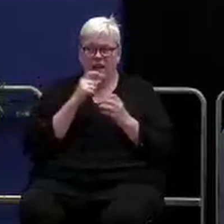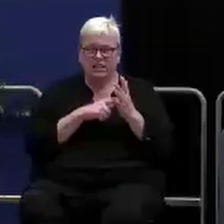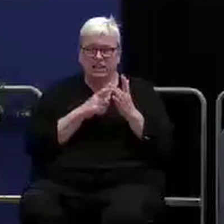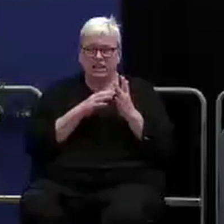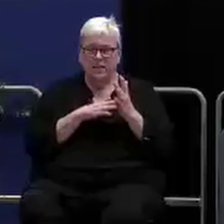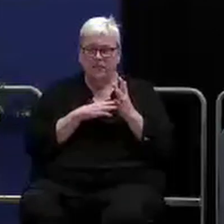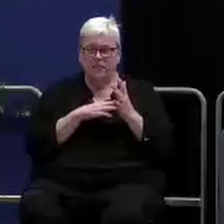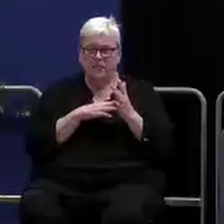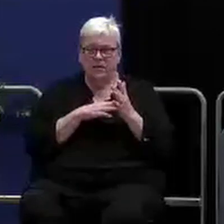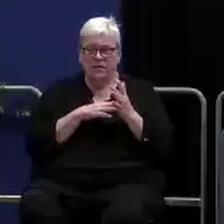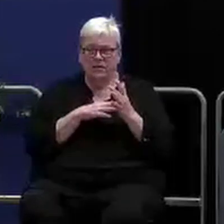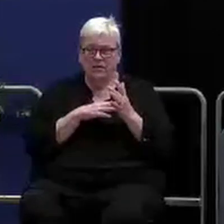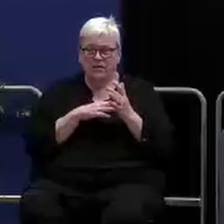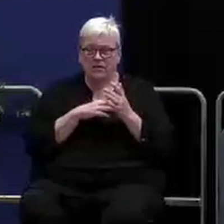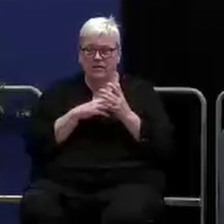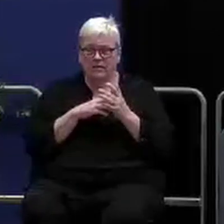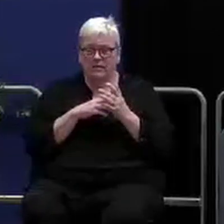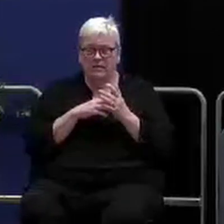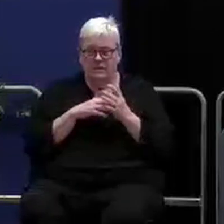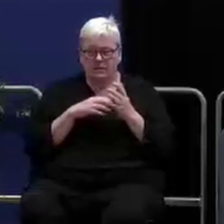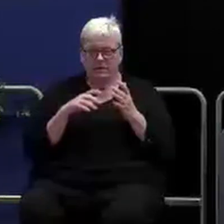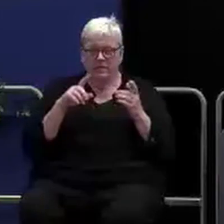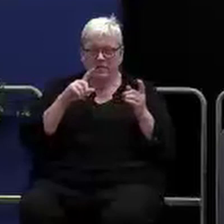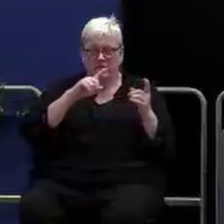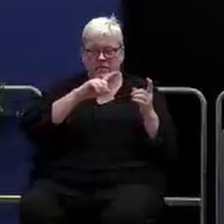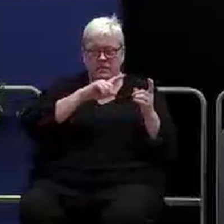I don't think the mic's on, but I can hear you. So.